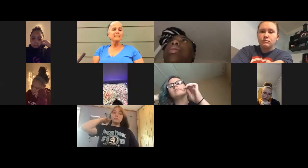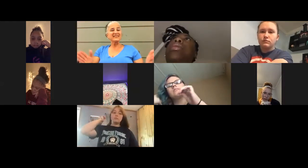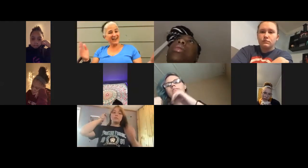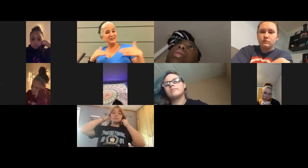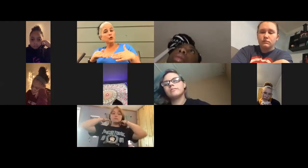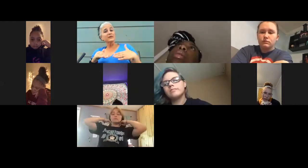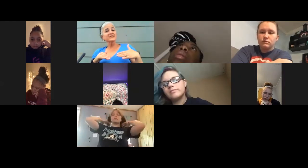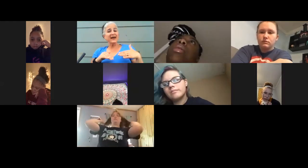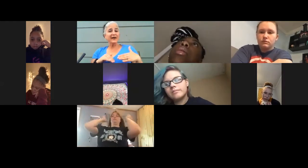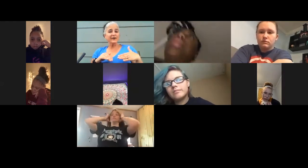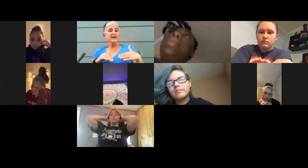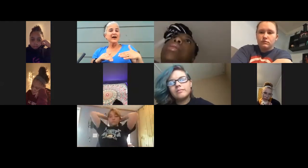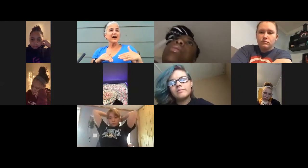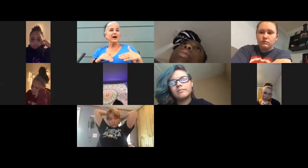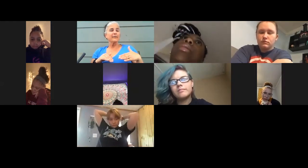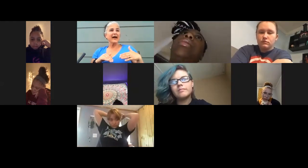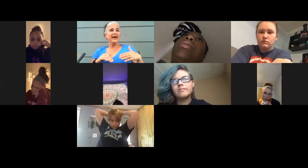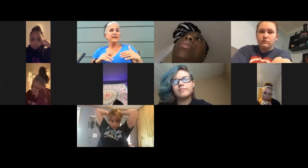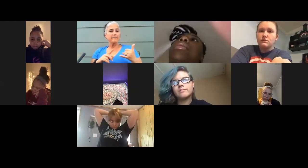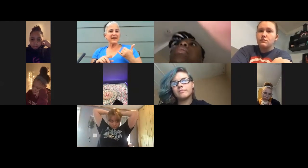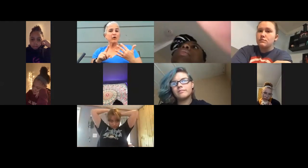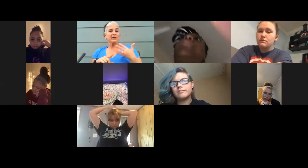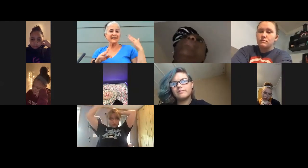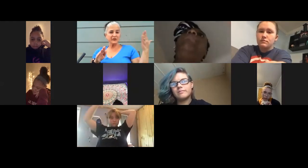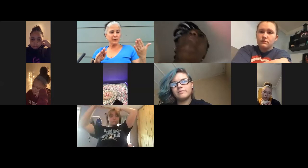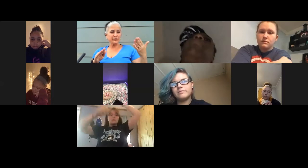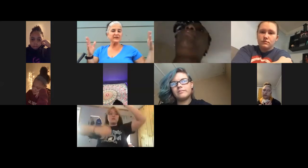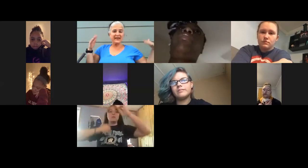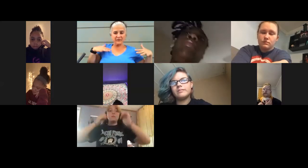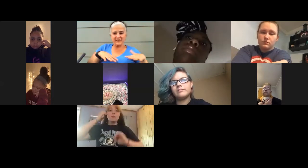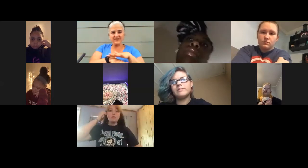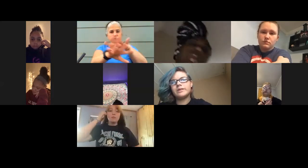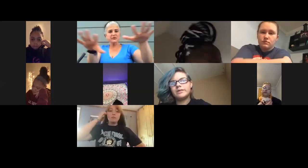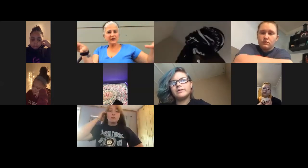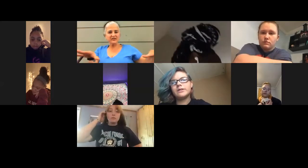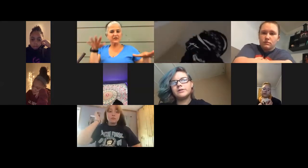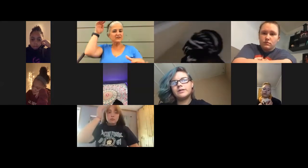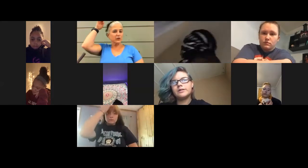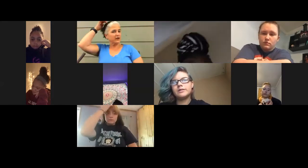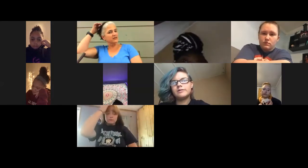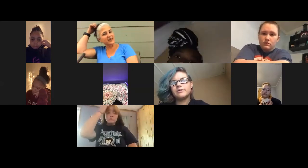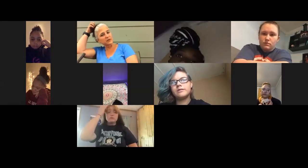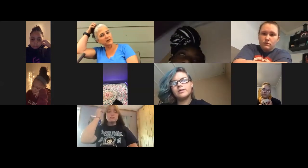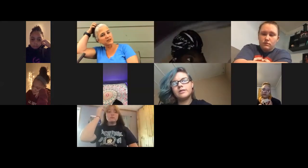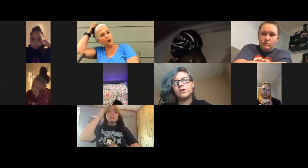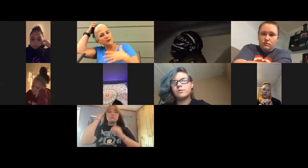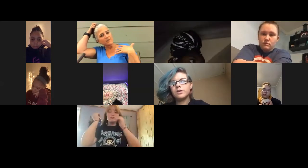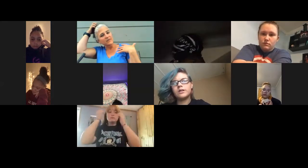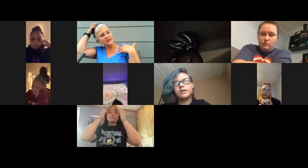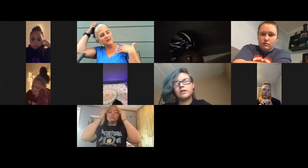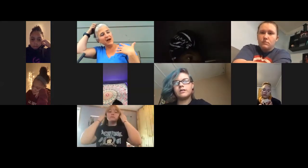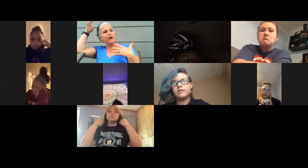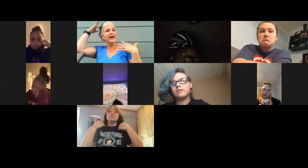good, but it's kind of cool because he hired a male black interpreter that kind of fits in with the rest of the things going on stage with him.